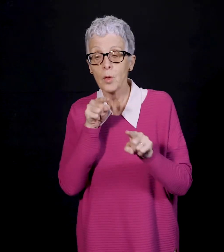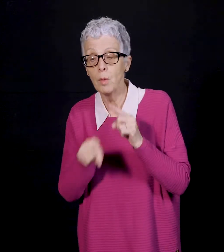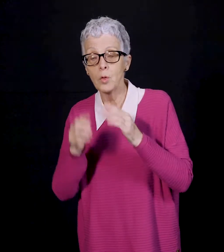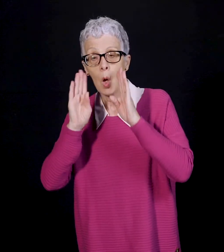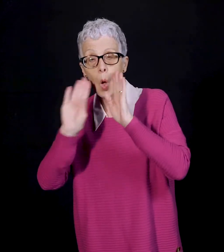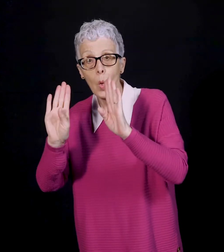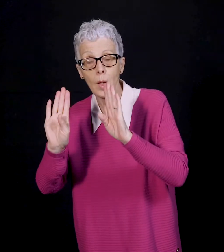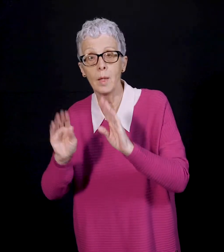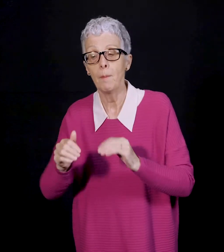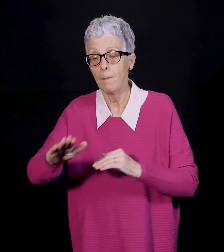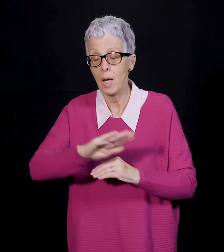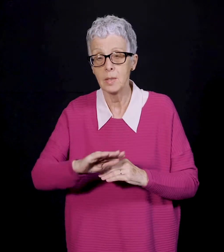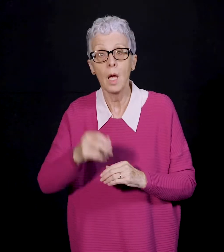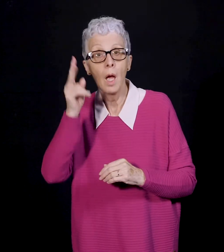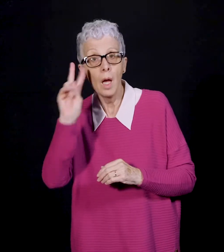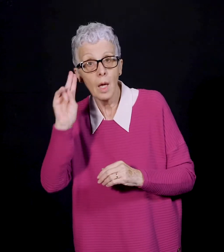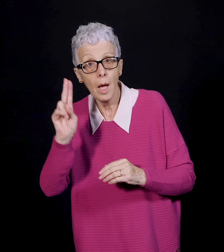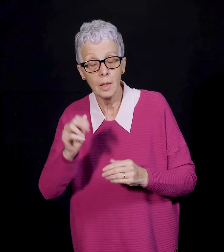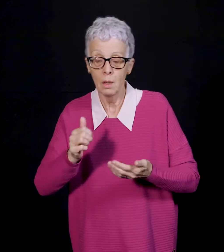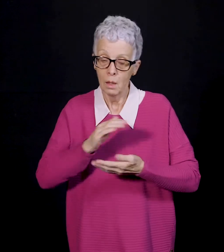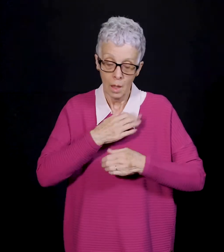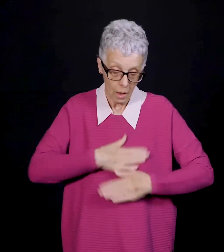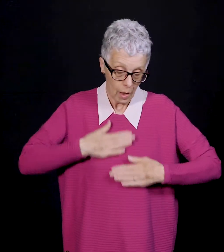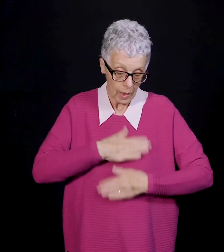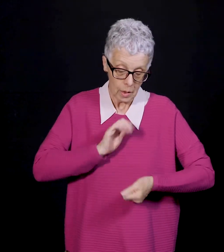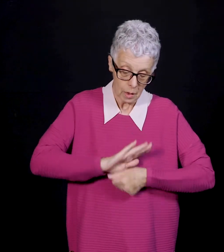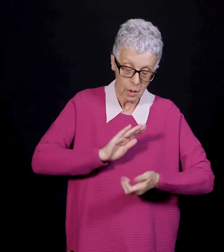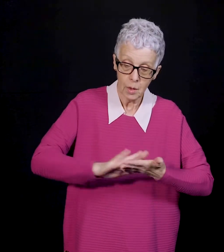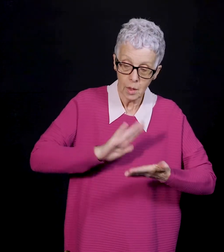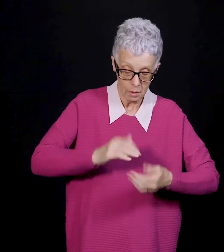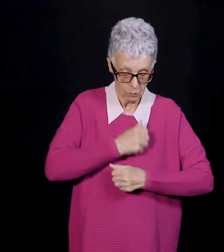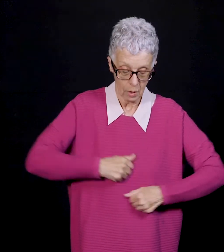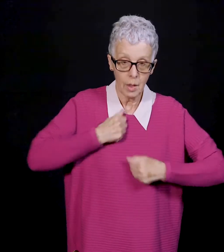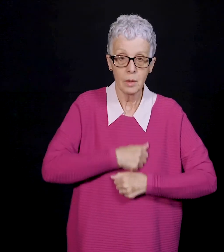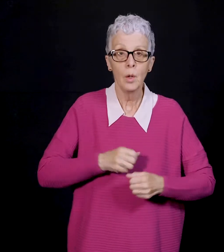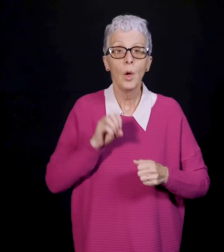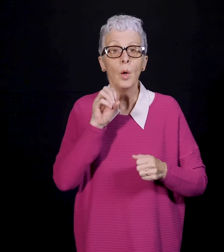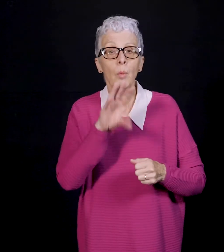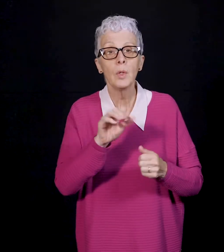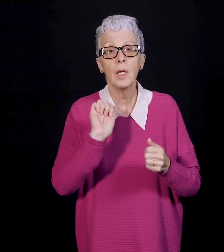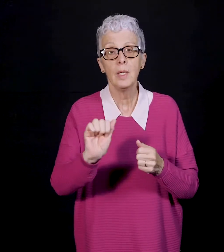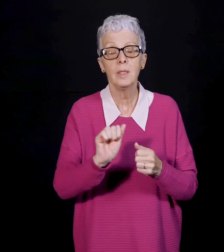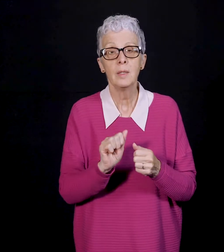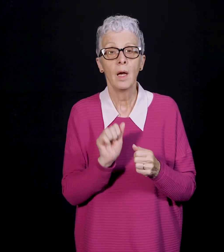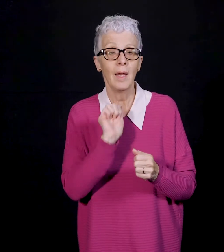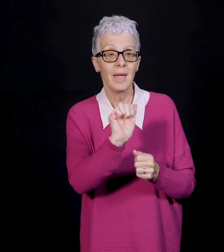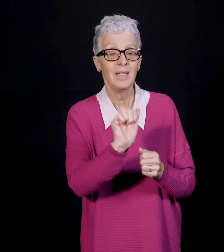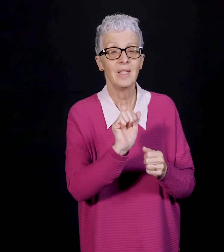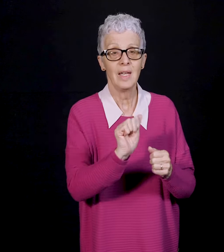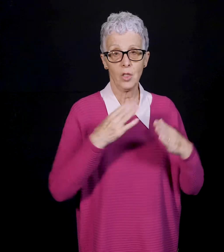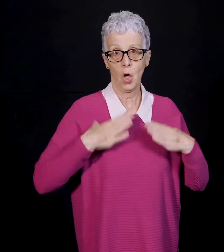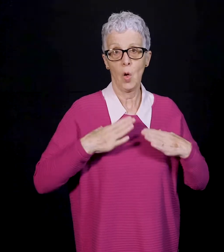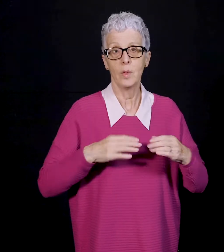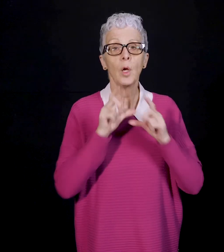wash again and put back on his beautiful priestly robes, And it speaks like the sacrifice of the